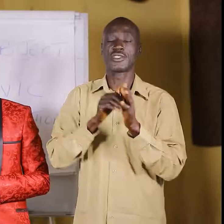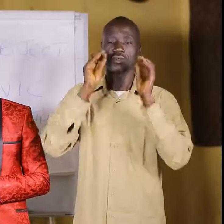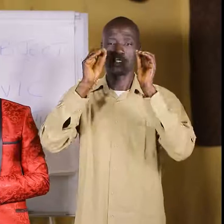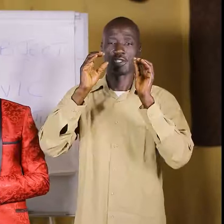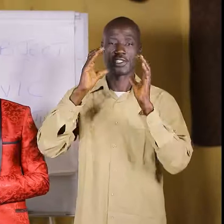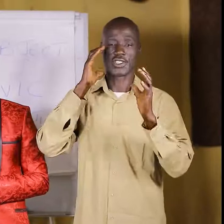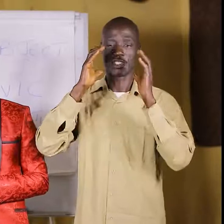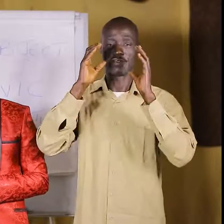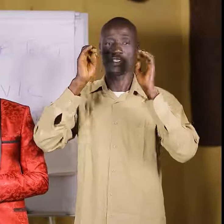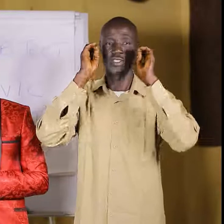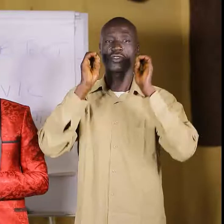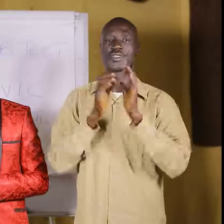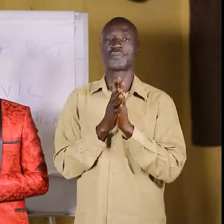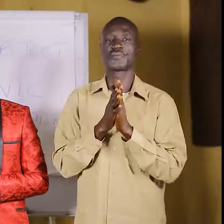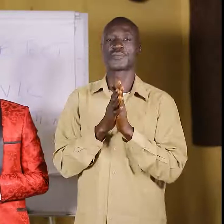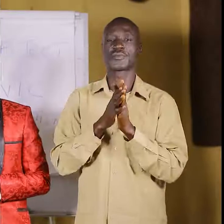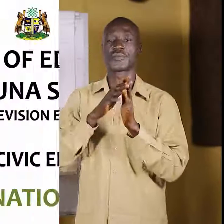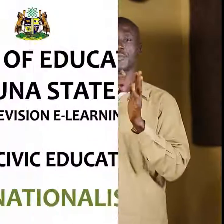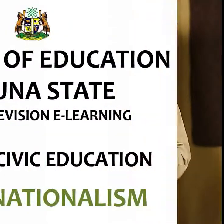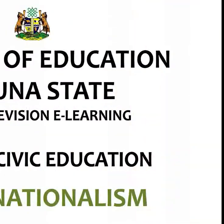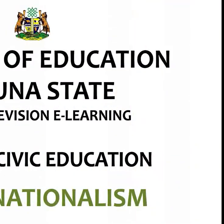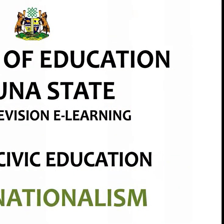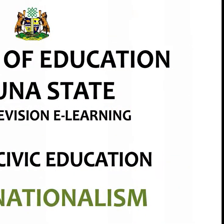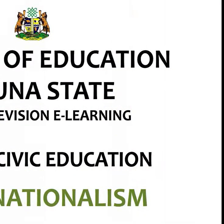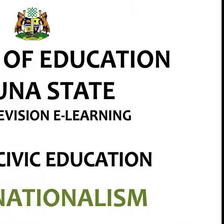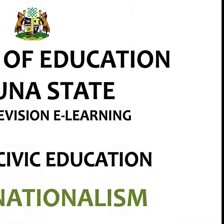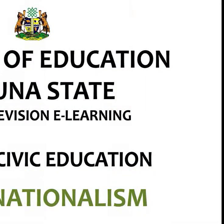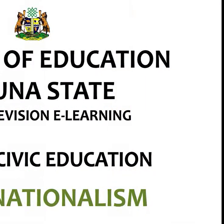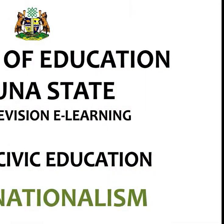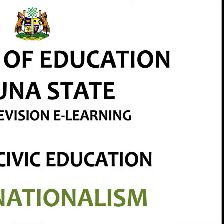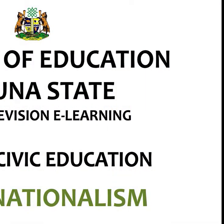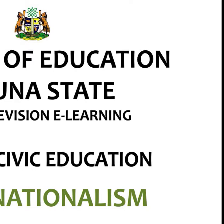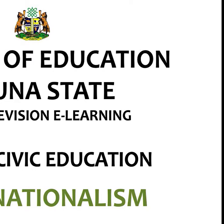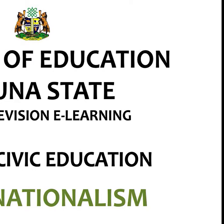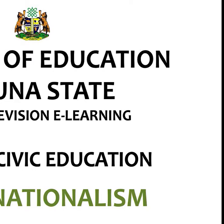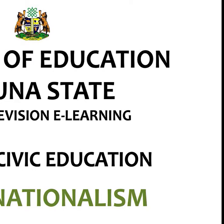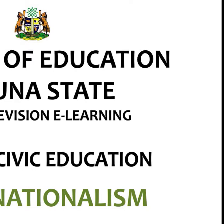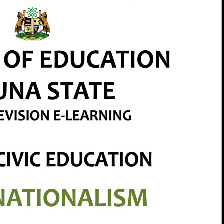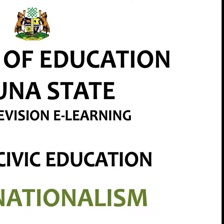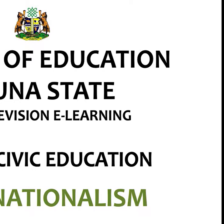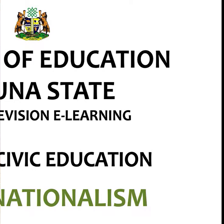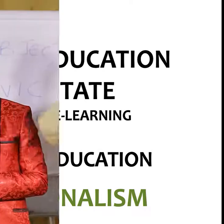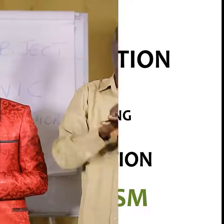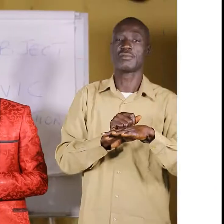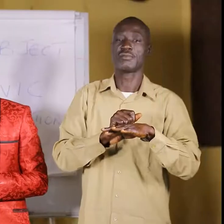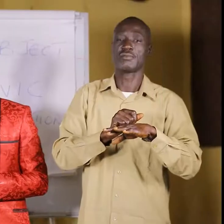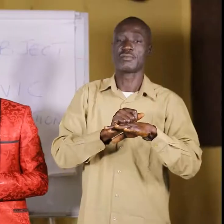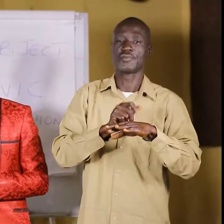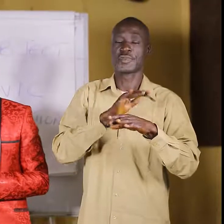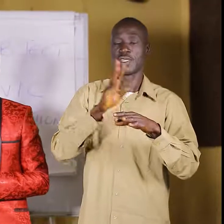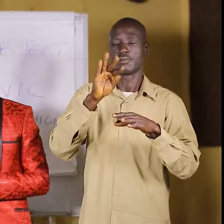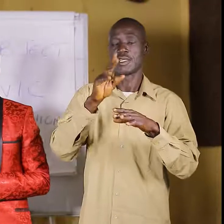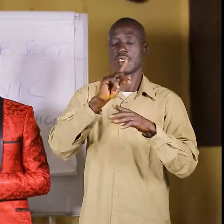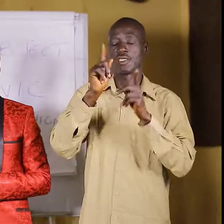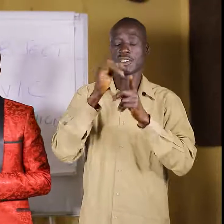education teacher. Our topic for today is nationalism. Nationalism, and by the grace